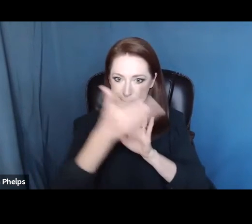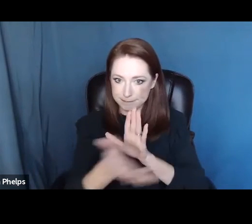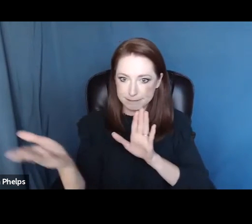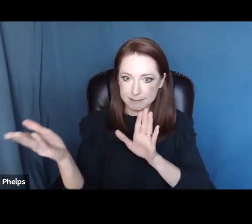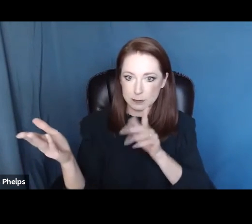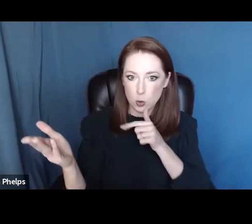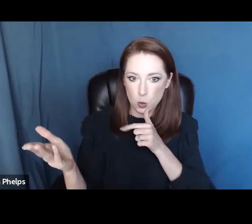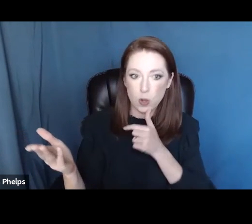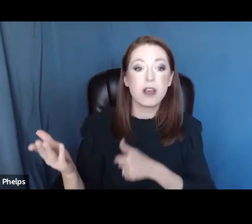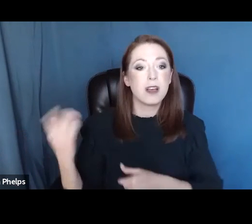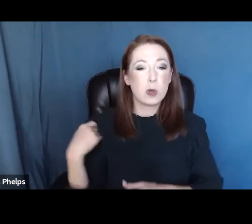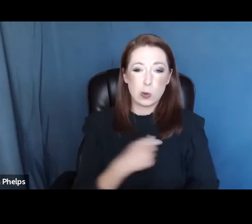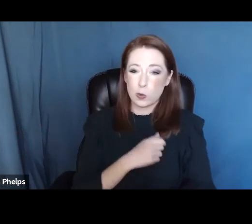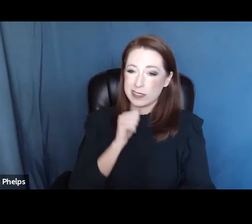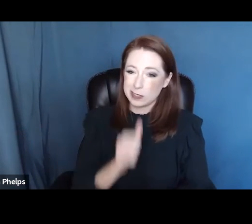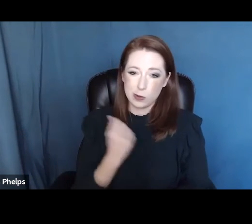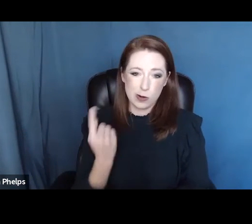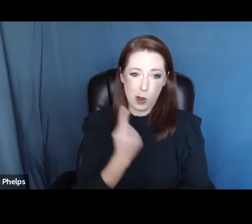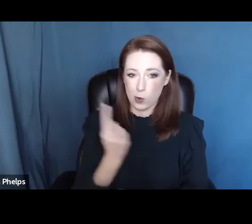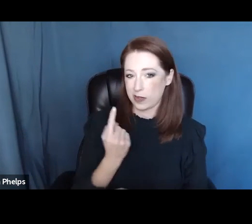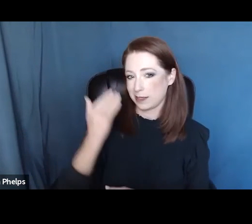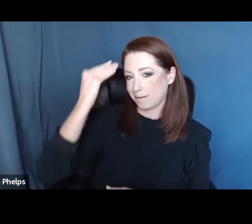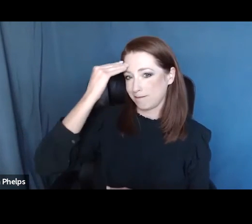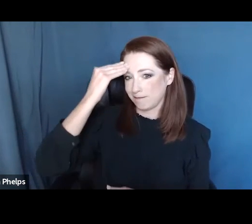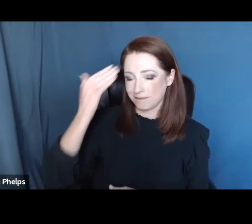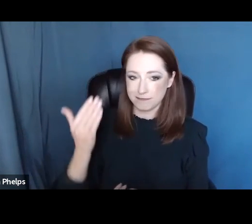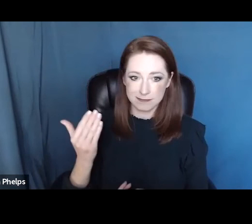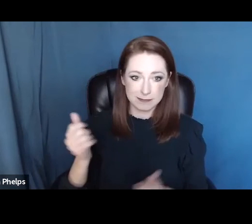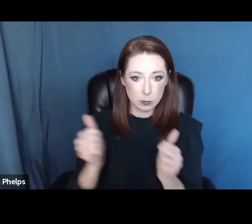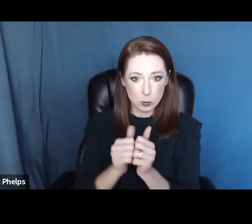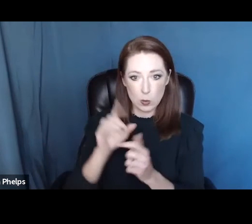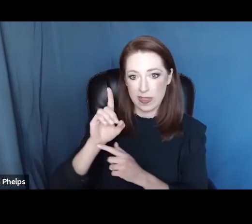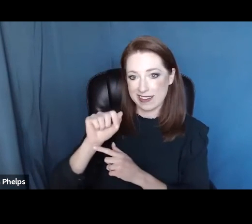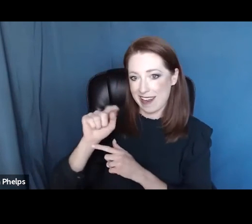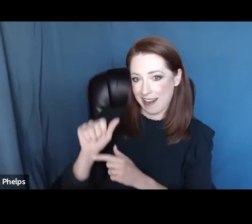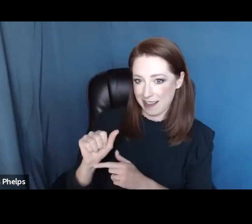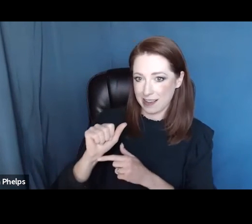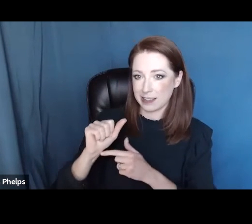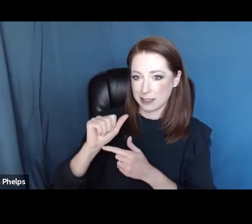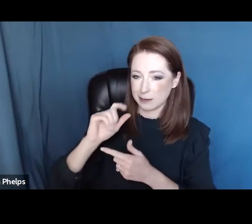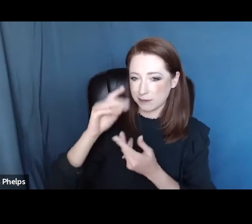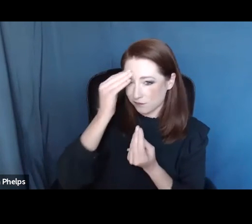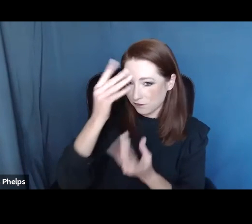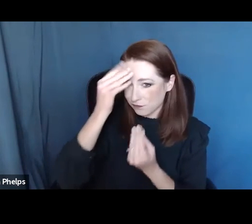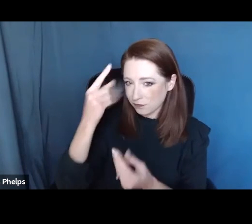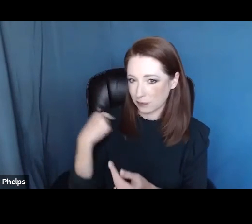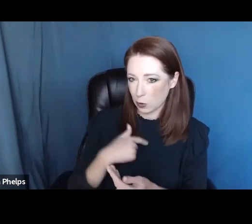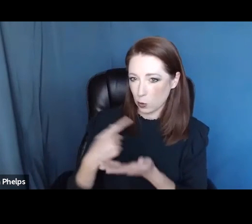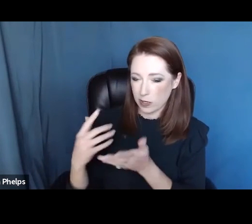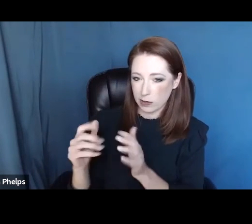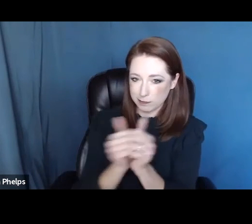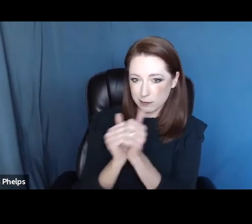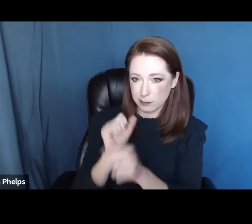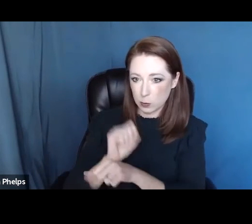know. We don't always have the best understanding with some of the data sets that we work with. And yeah, Mary just posted